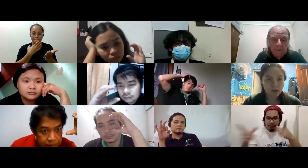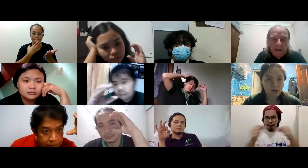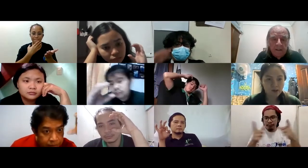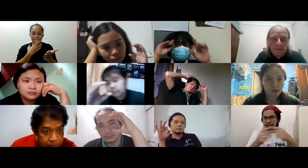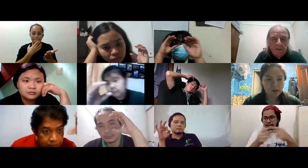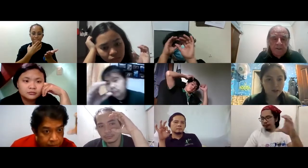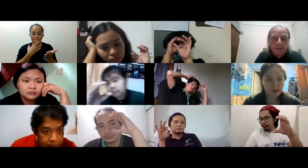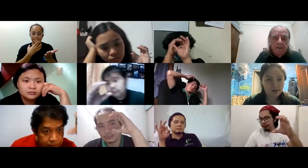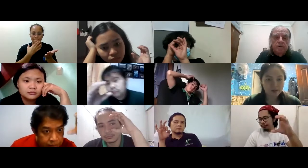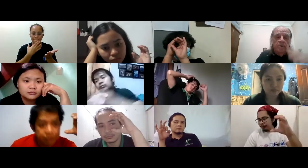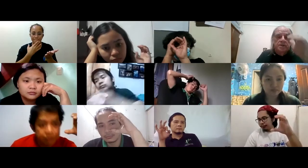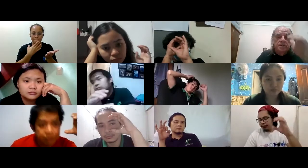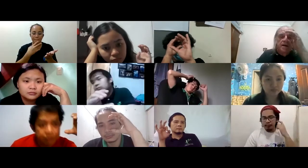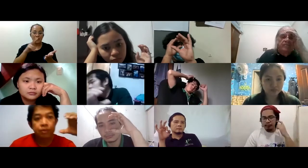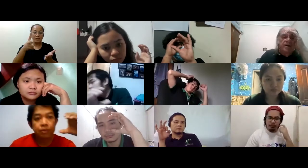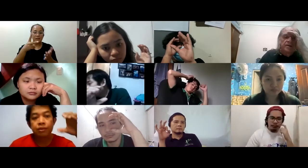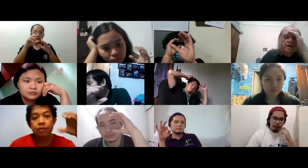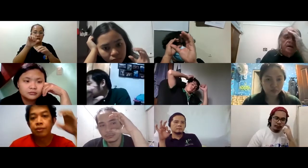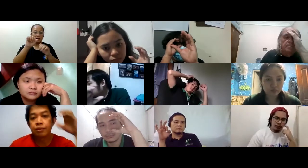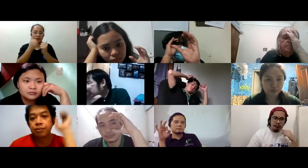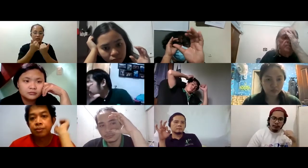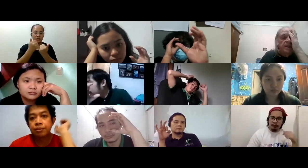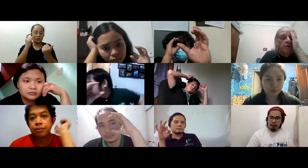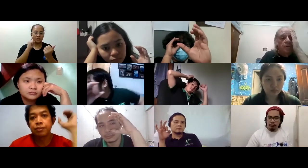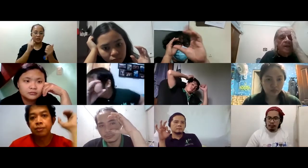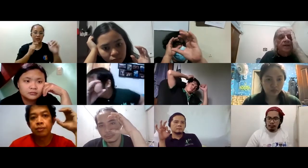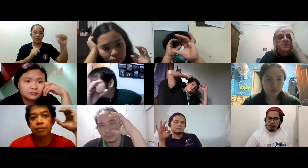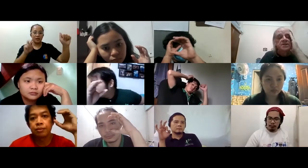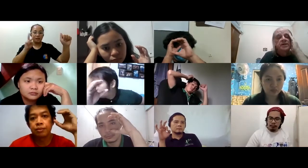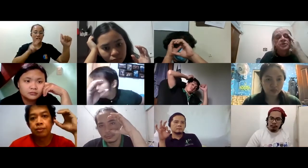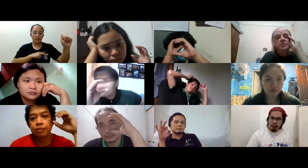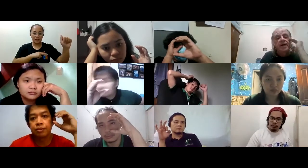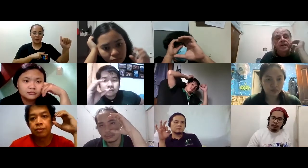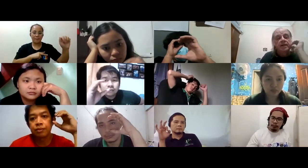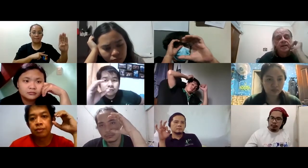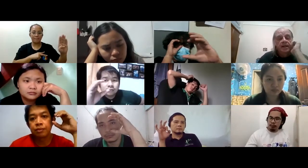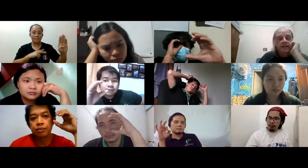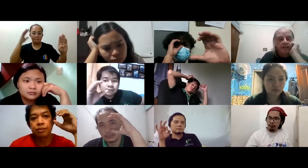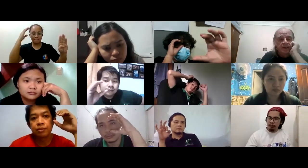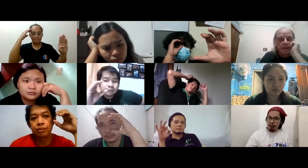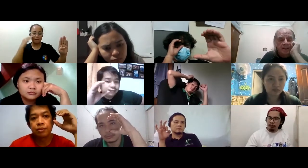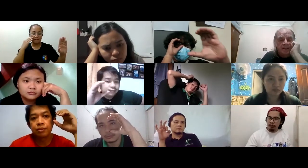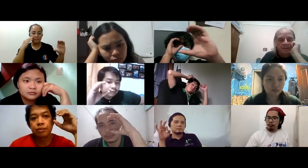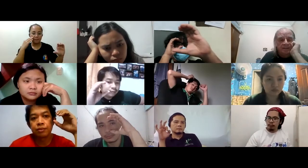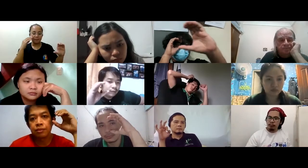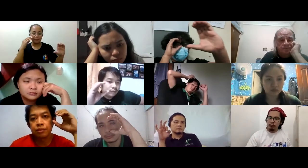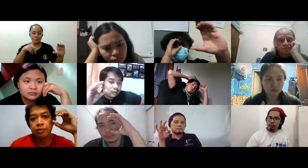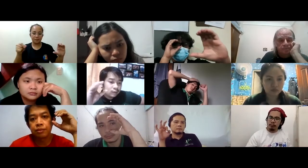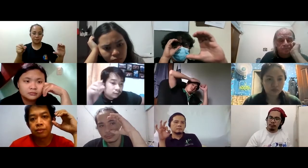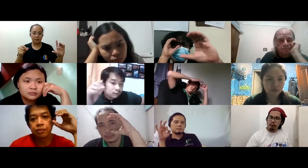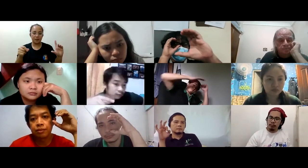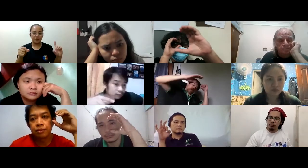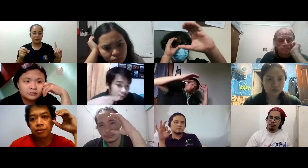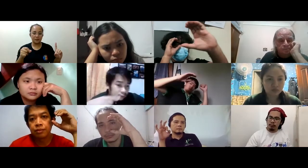Second association was A, Vietnam, B, Korea, C, Japan, D, Thailand.